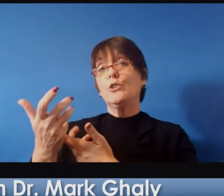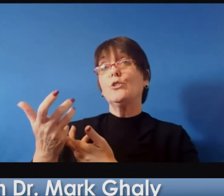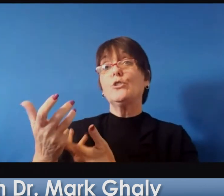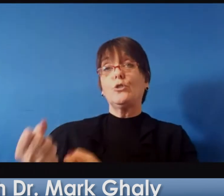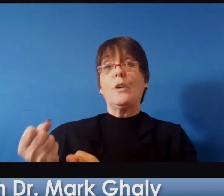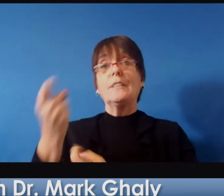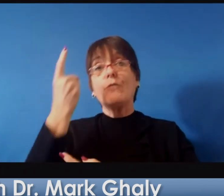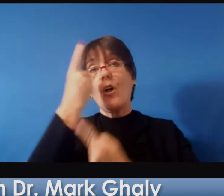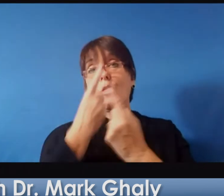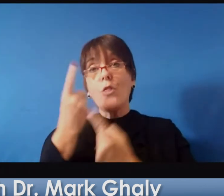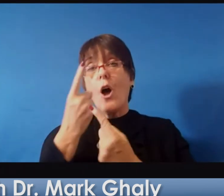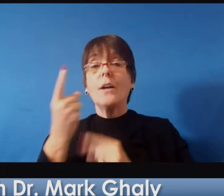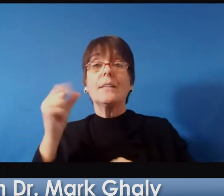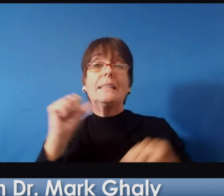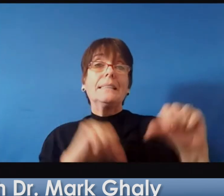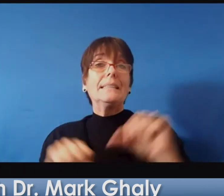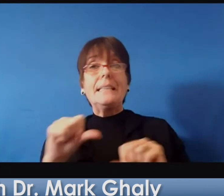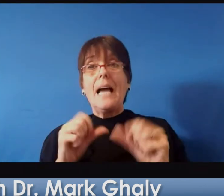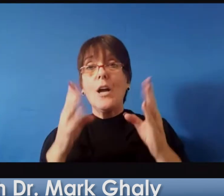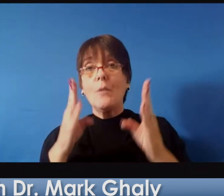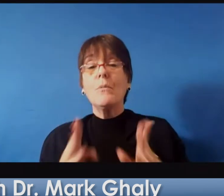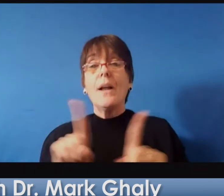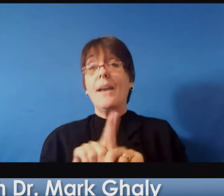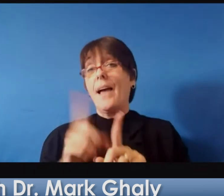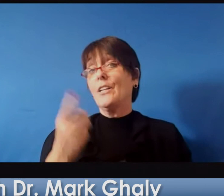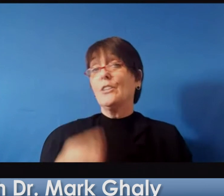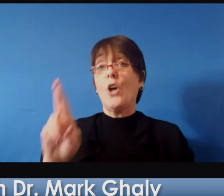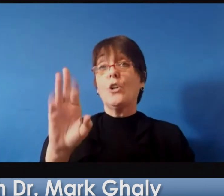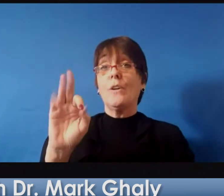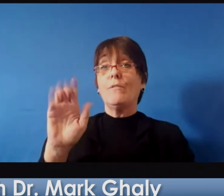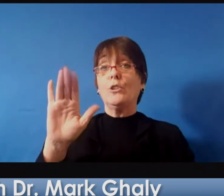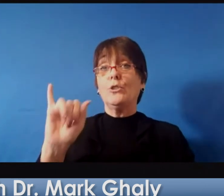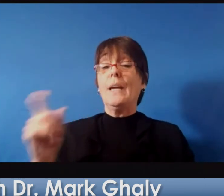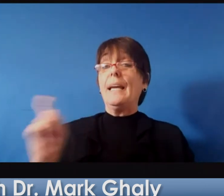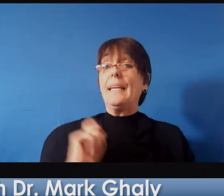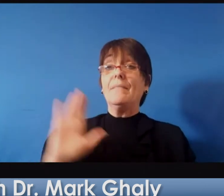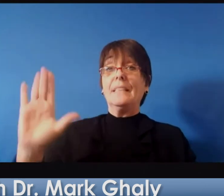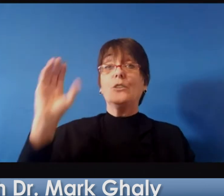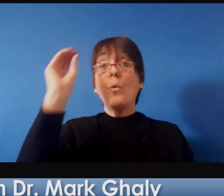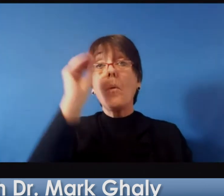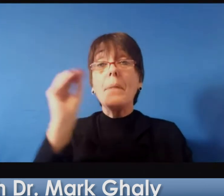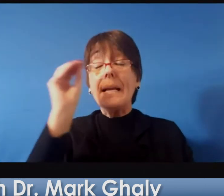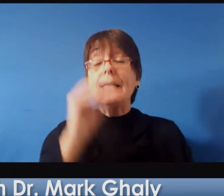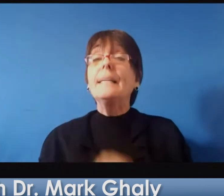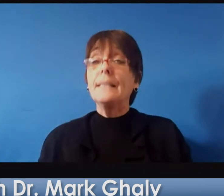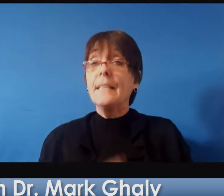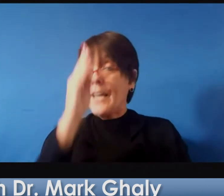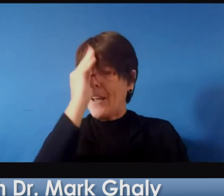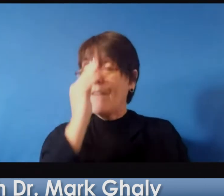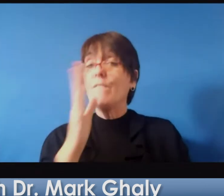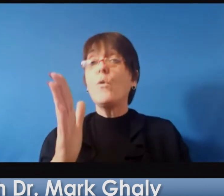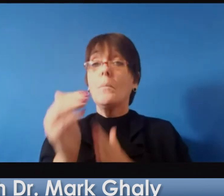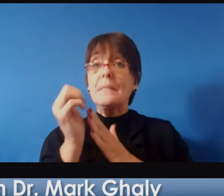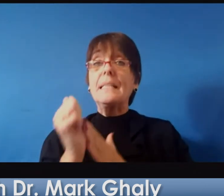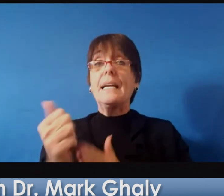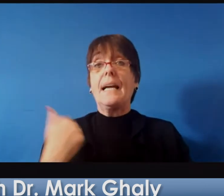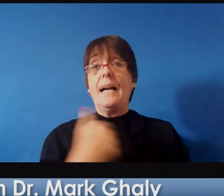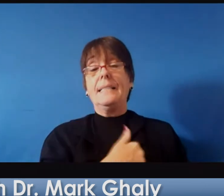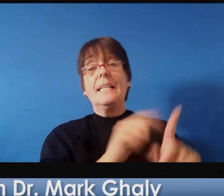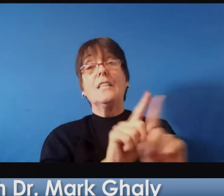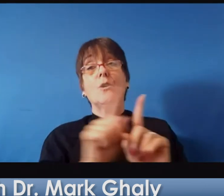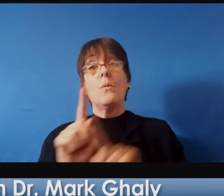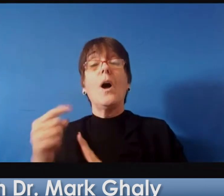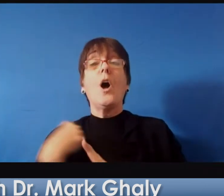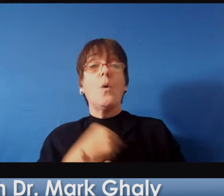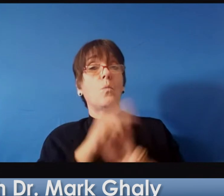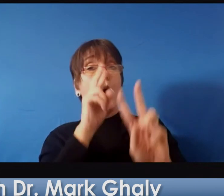thoughtful science-first person like Dr. Fauci give his opinions. It informs and guides us as well. So we look forward